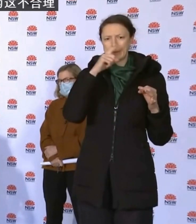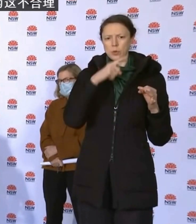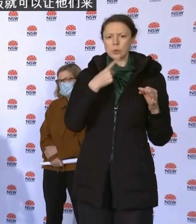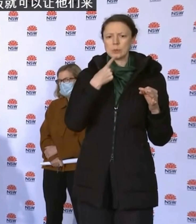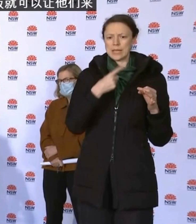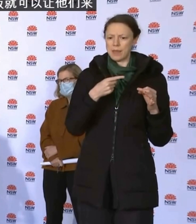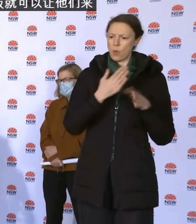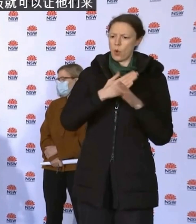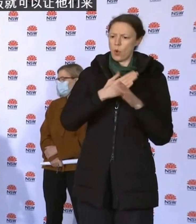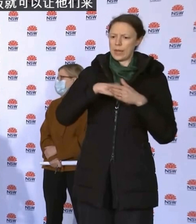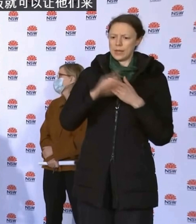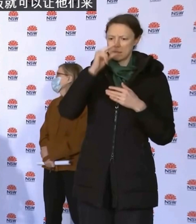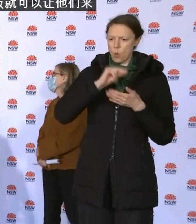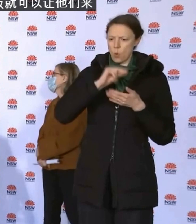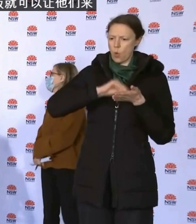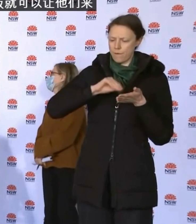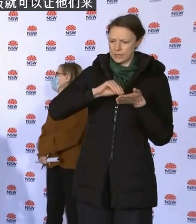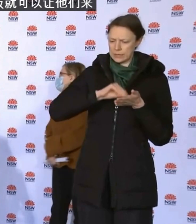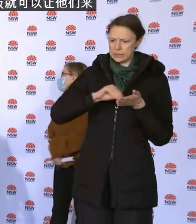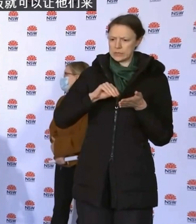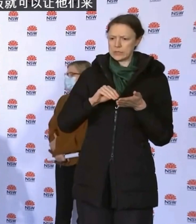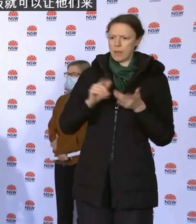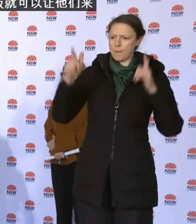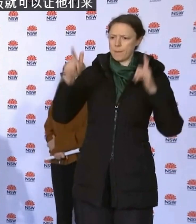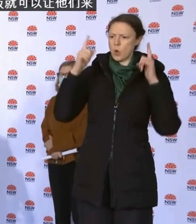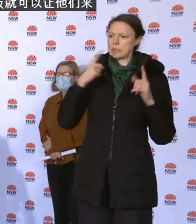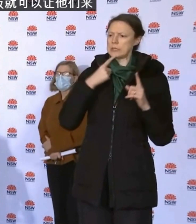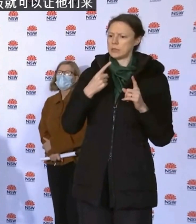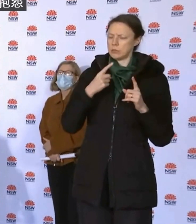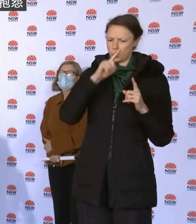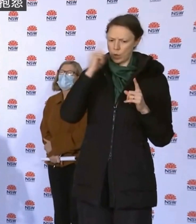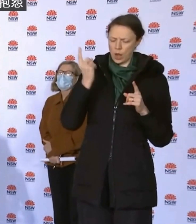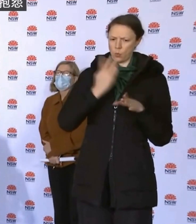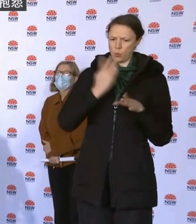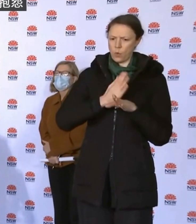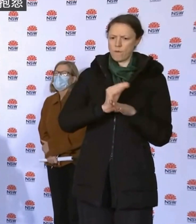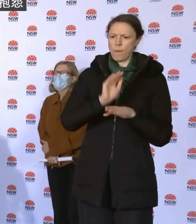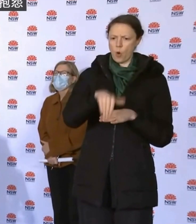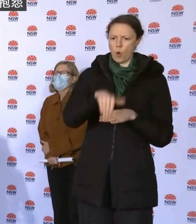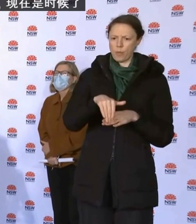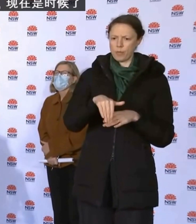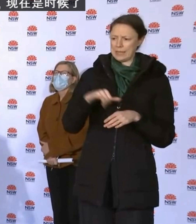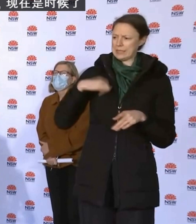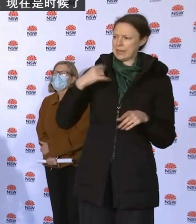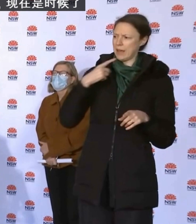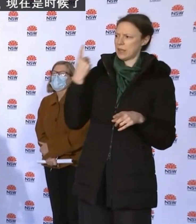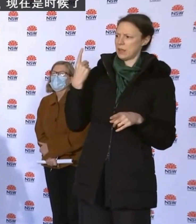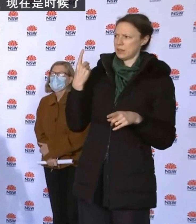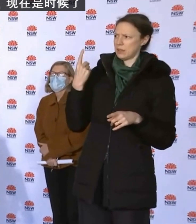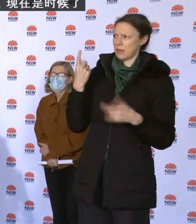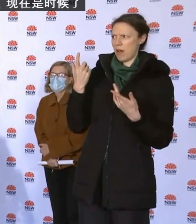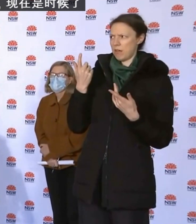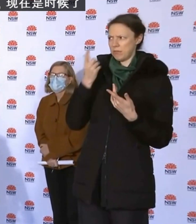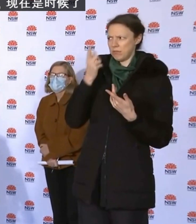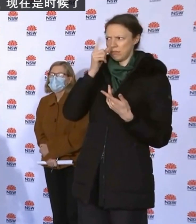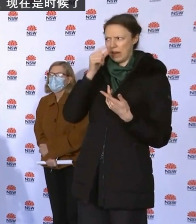not reasonably practicable for them to work at home, so the boss can then ask them to come into the office. They don't want to complain to Safe Work because they,